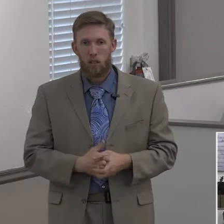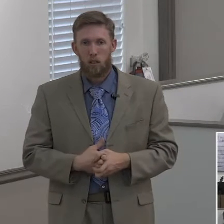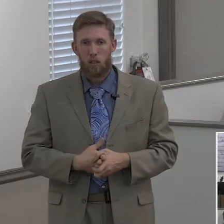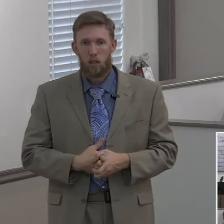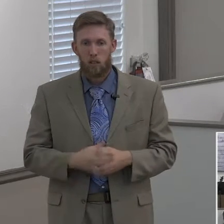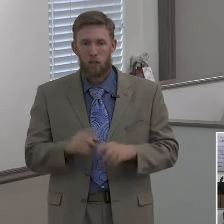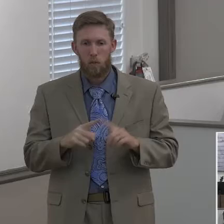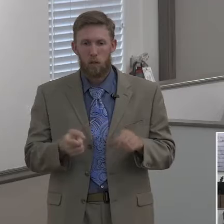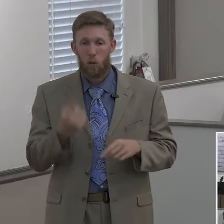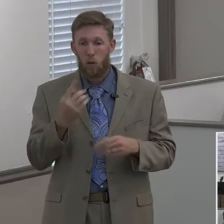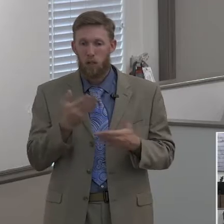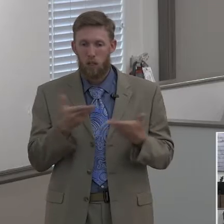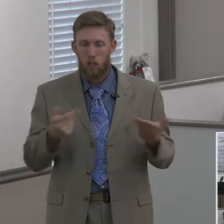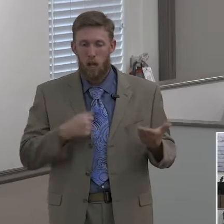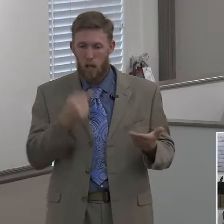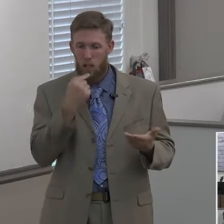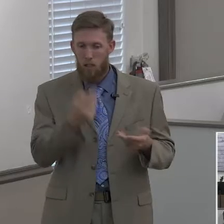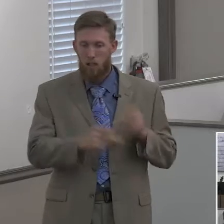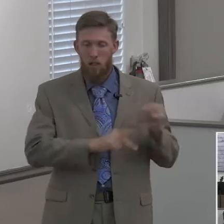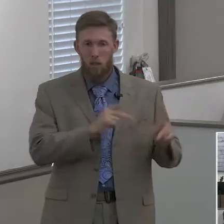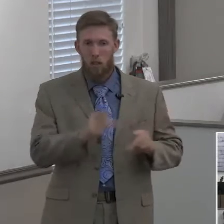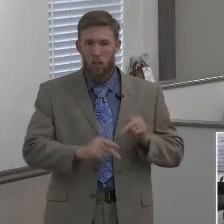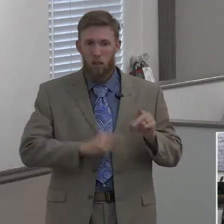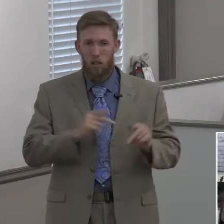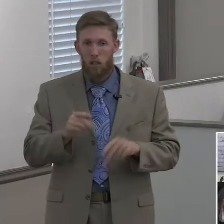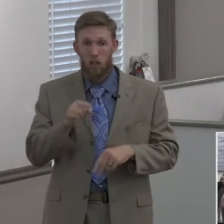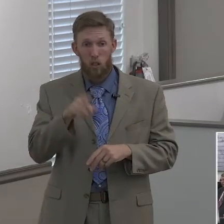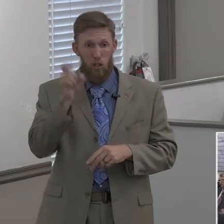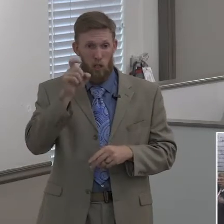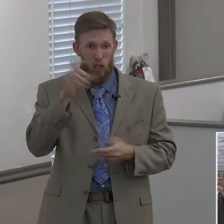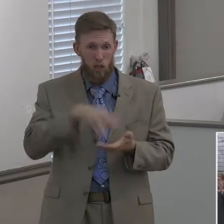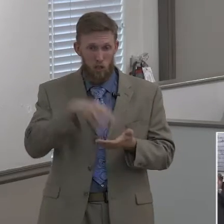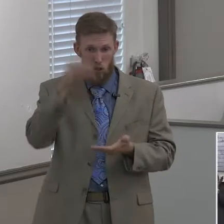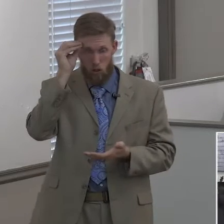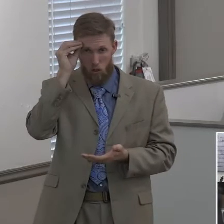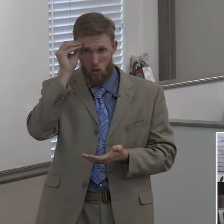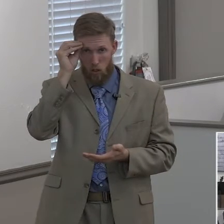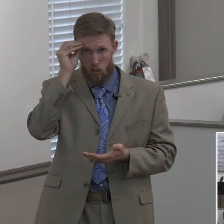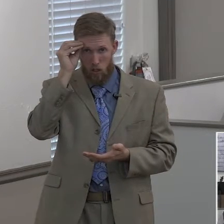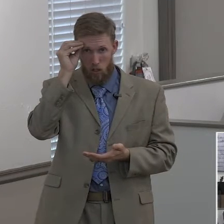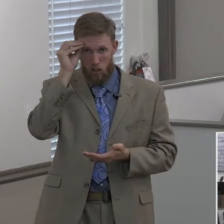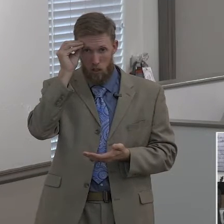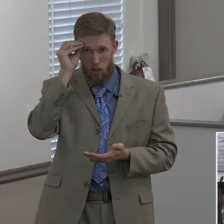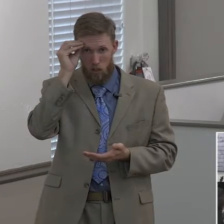But one of the things I tell our counselees is this. You have to learn.